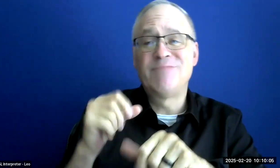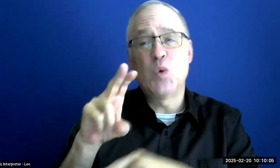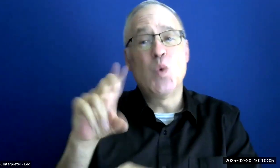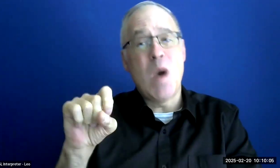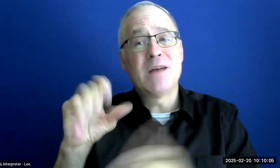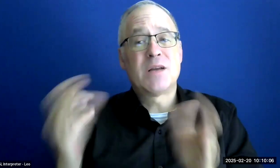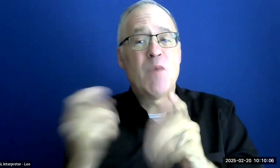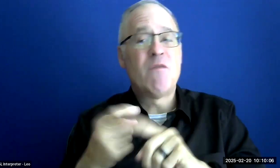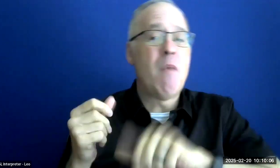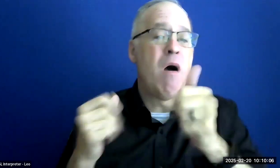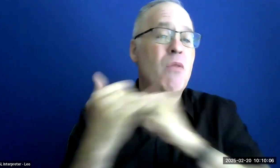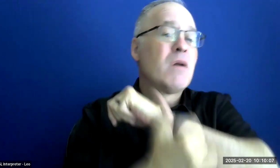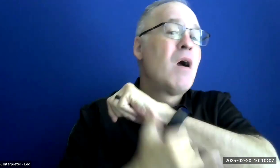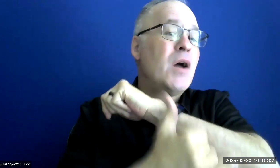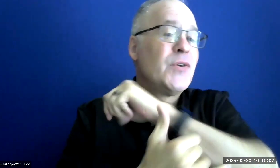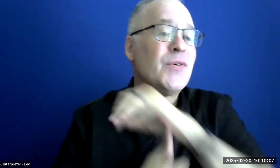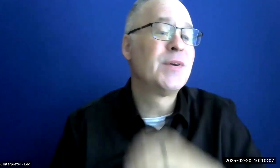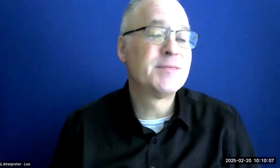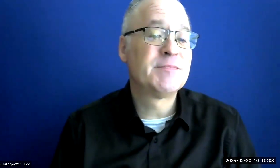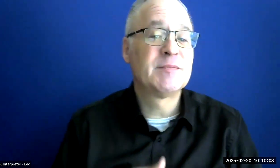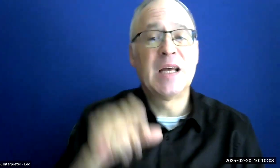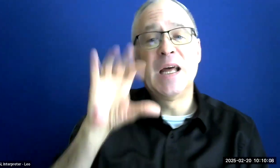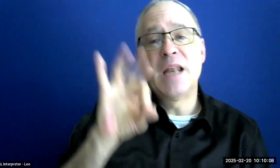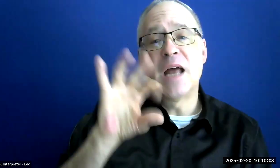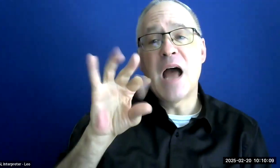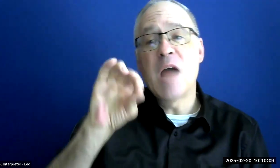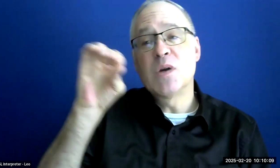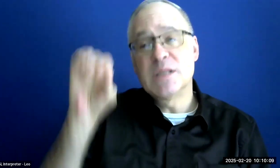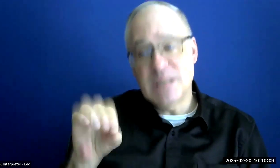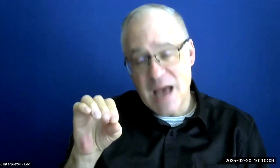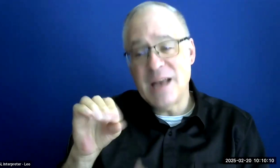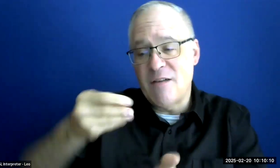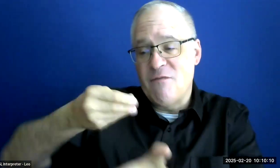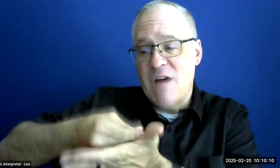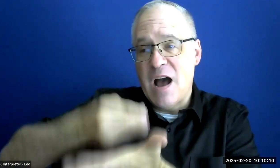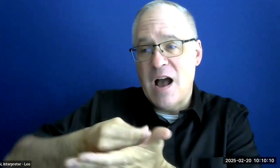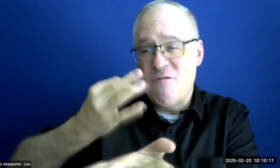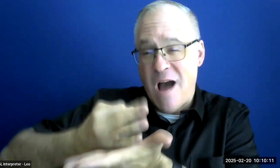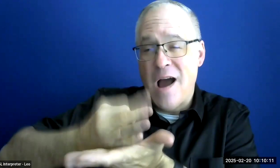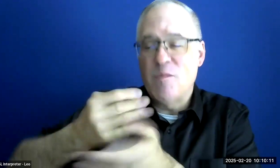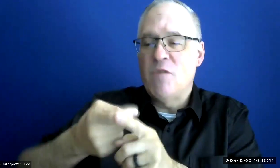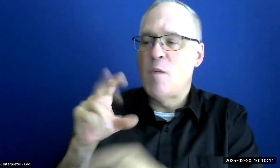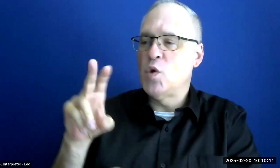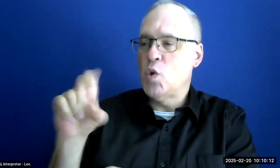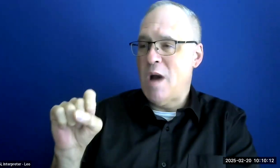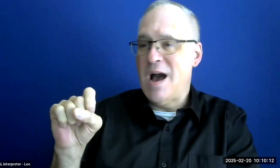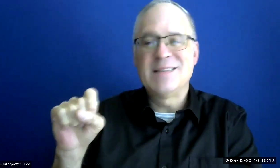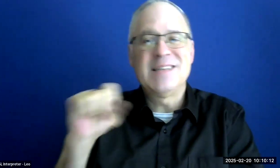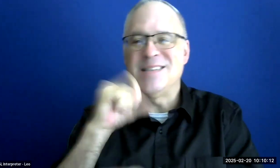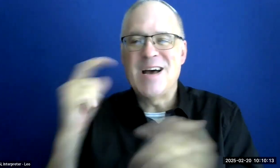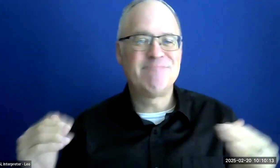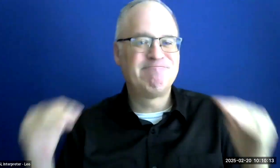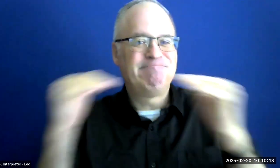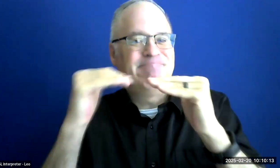99% of denominational finances come from the United States, and not all areas of the world contribute to apportionments at the same rates